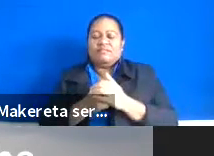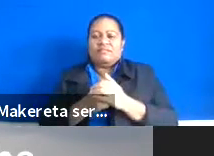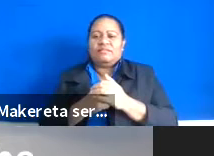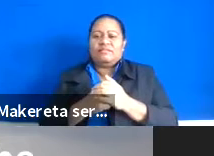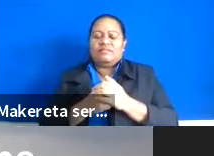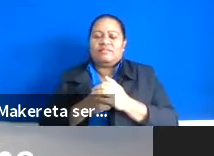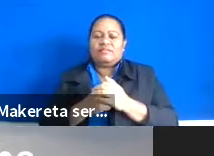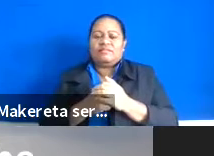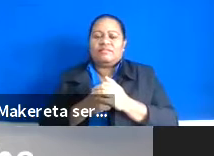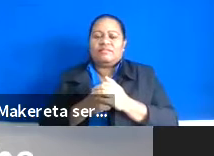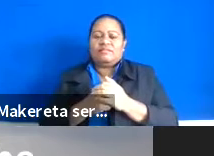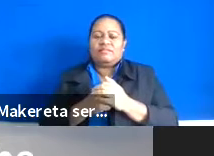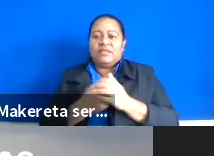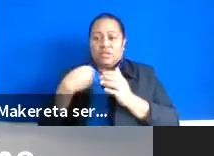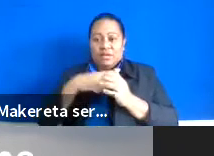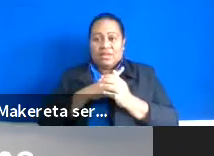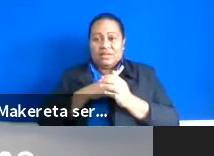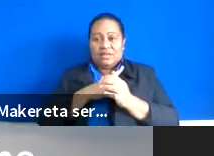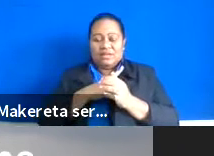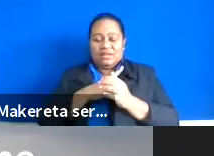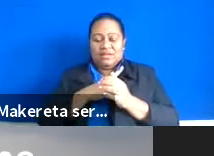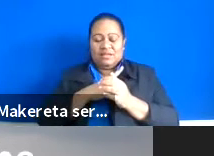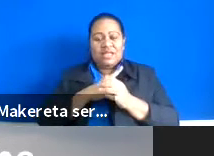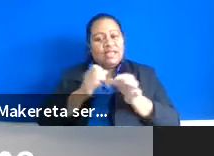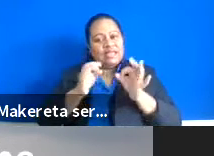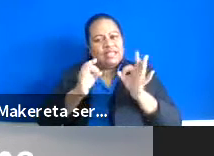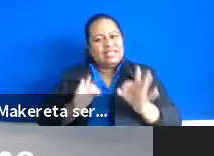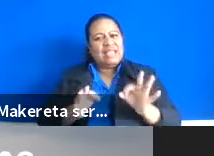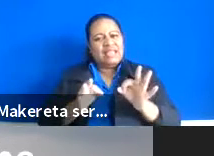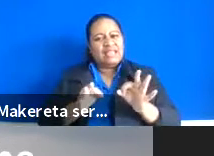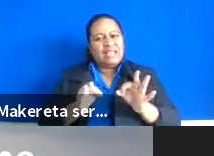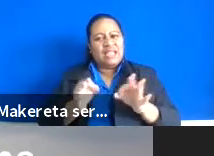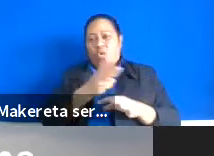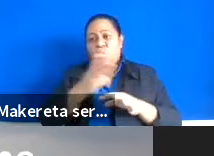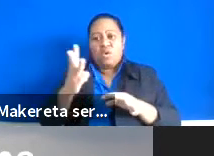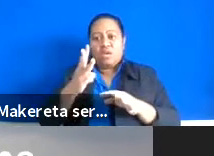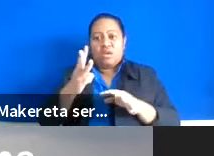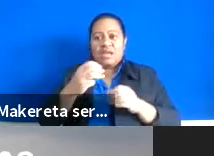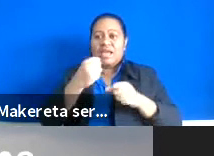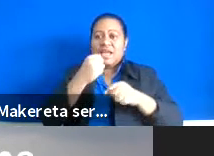decided to do away with the words gender. If we can move to the next slide, please.